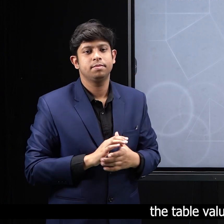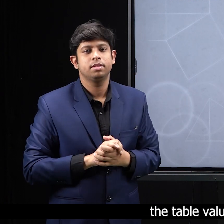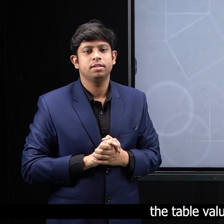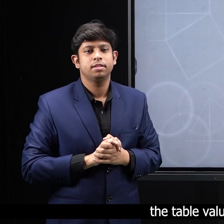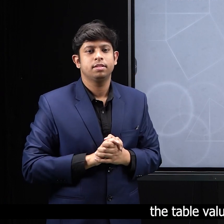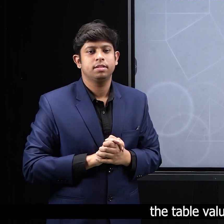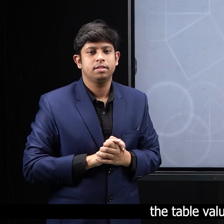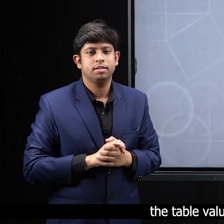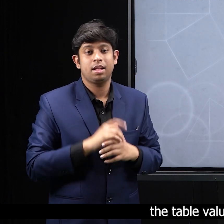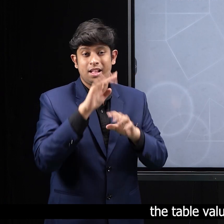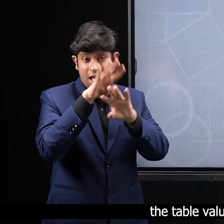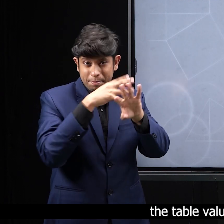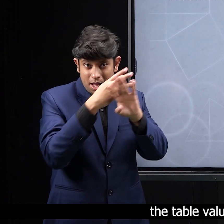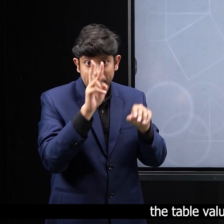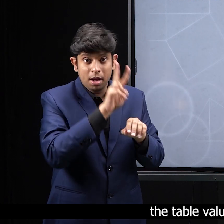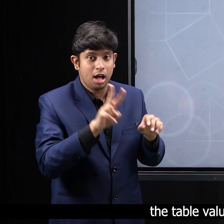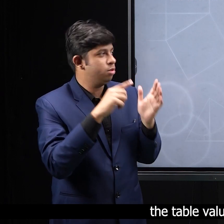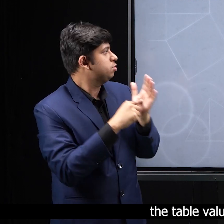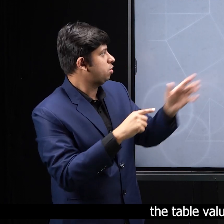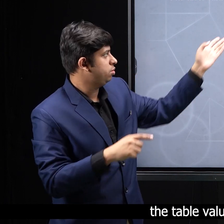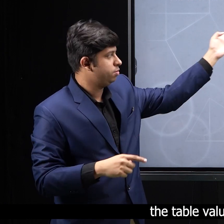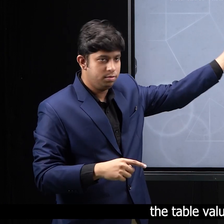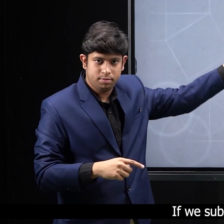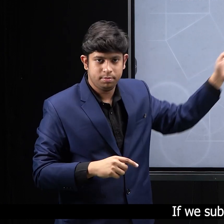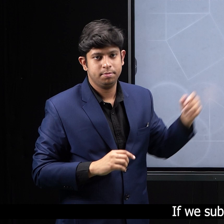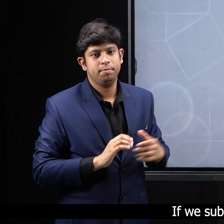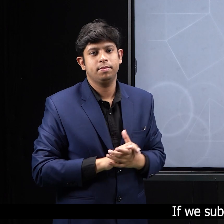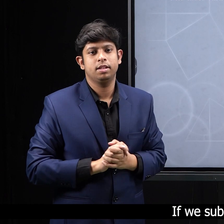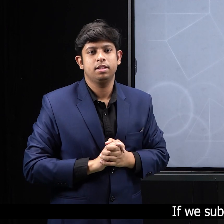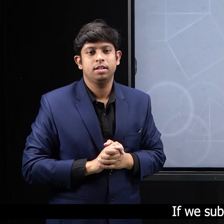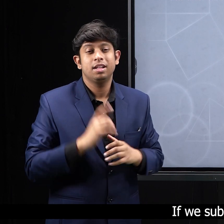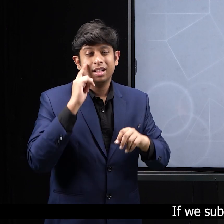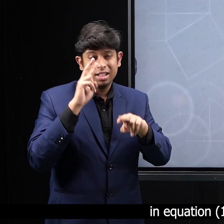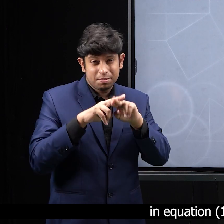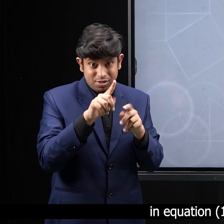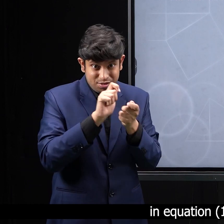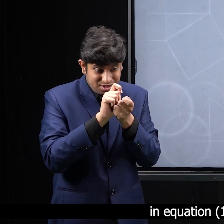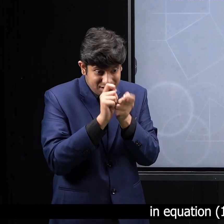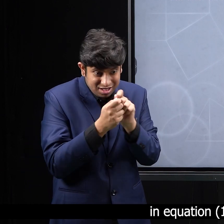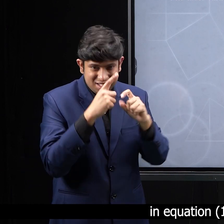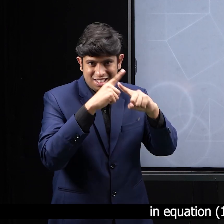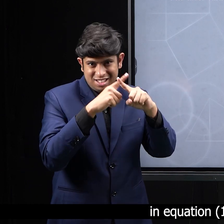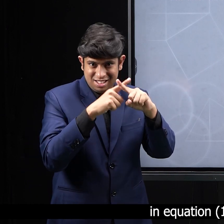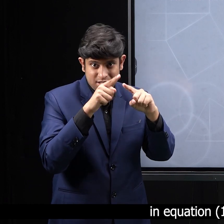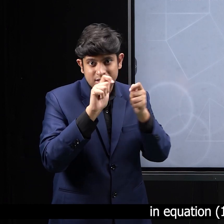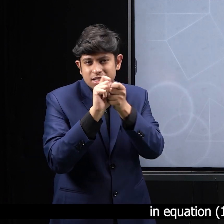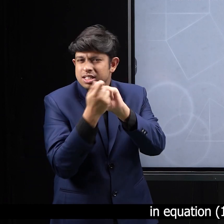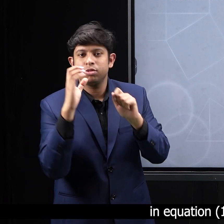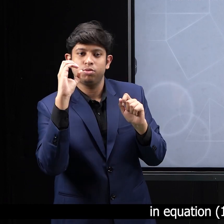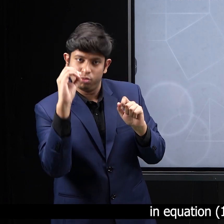The table values for equation 1. If we substitute x value as 0 in equation 1, we get y value as